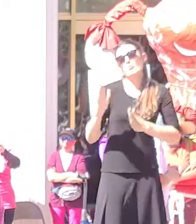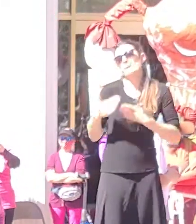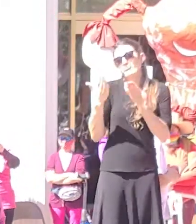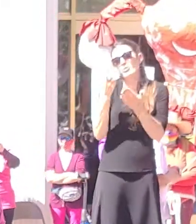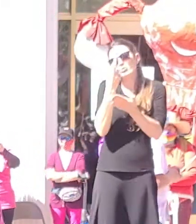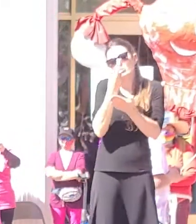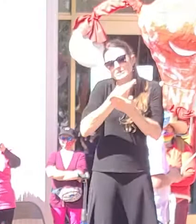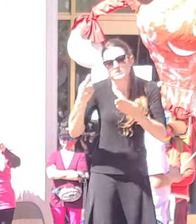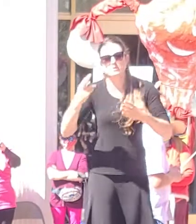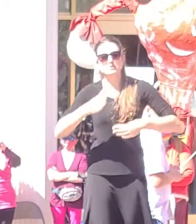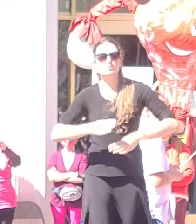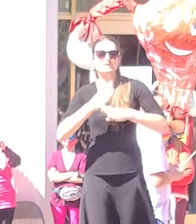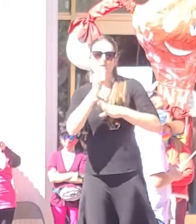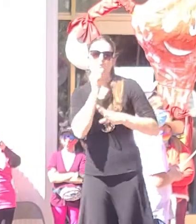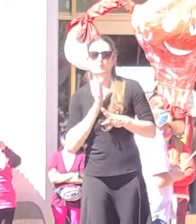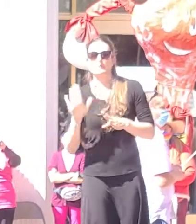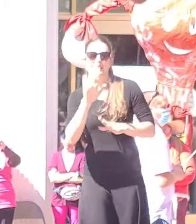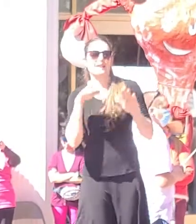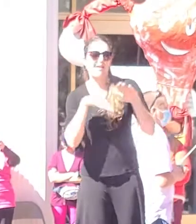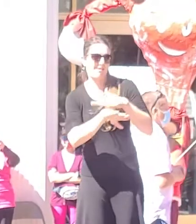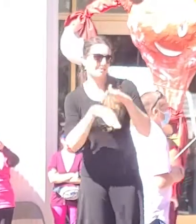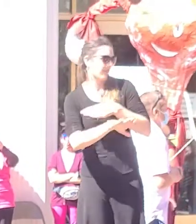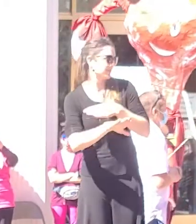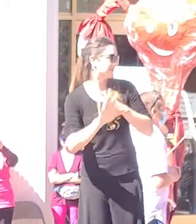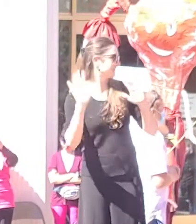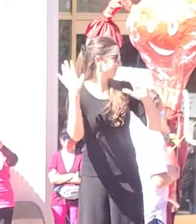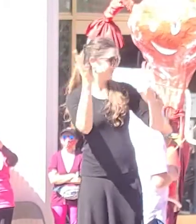that protect women's access.